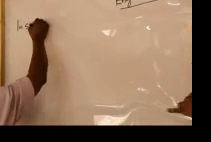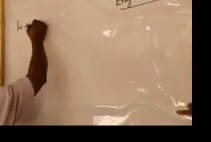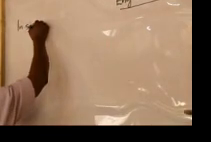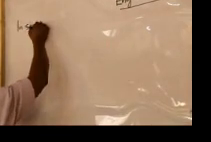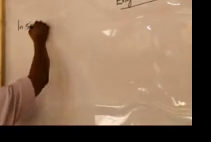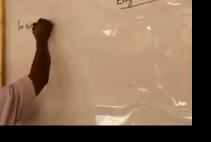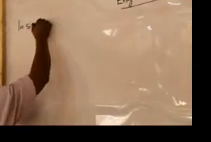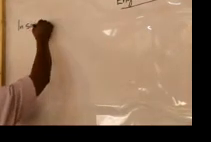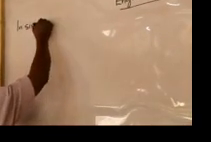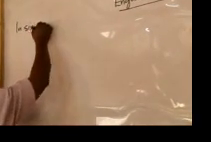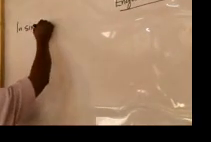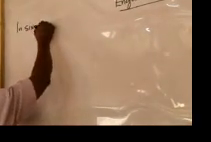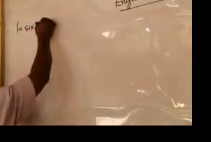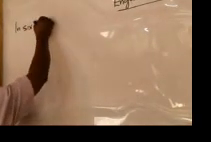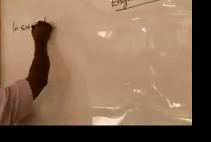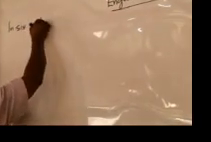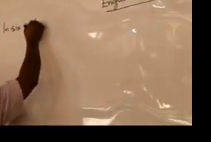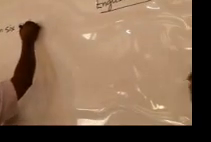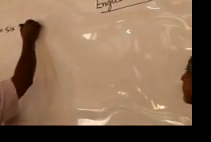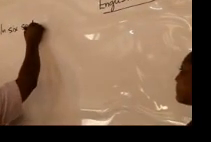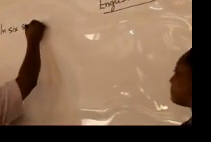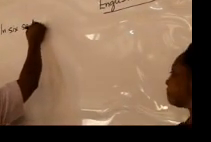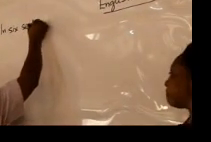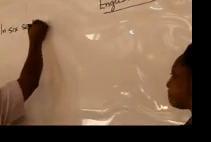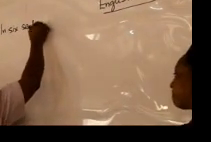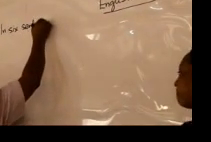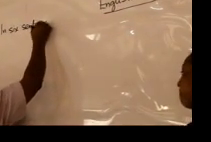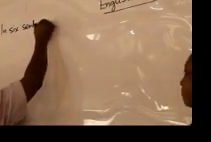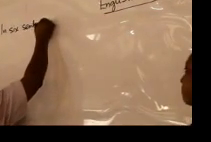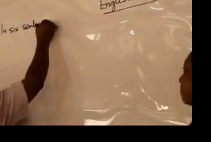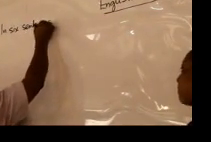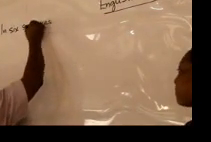In 6 sentences.